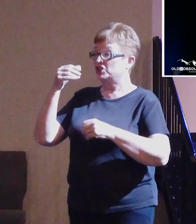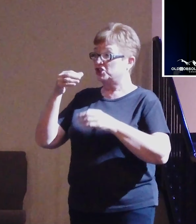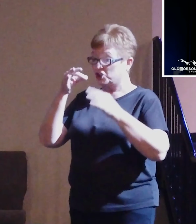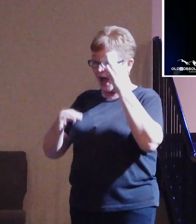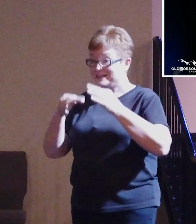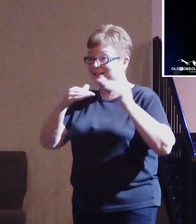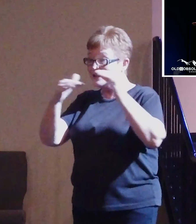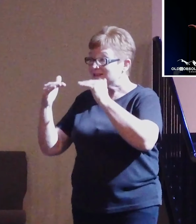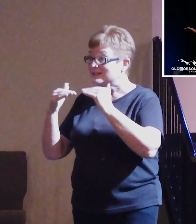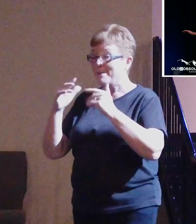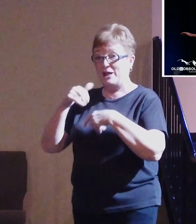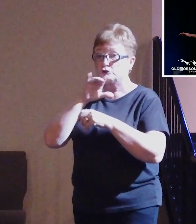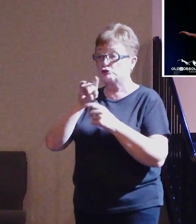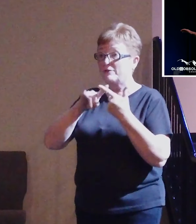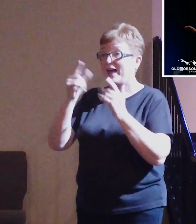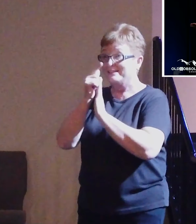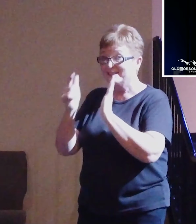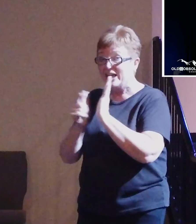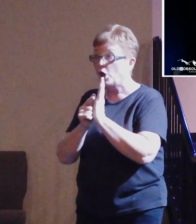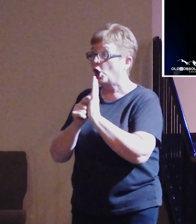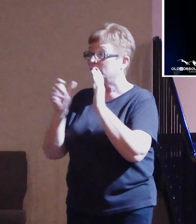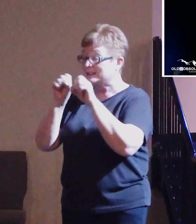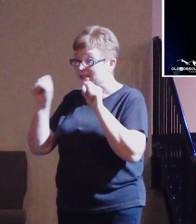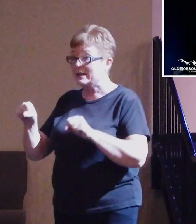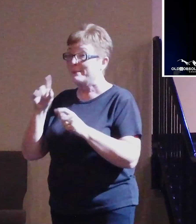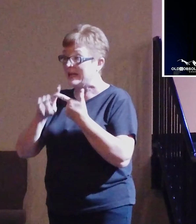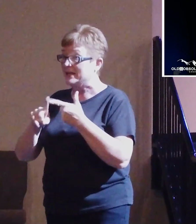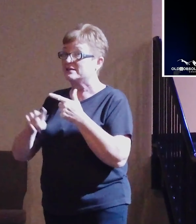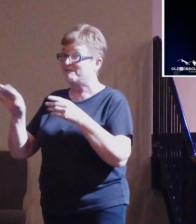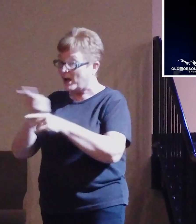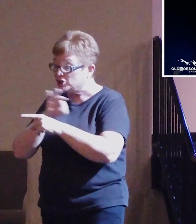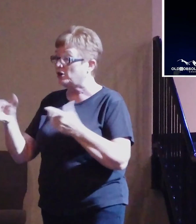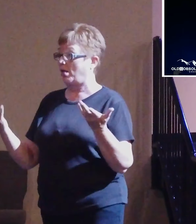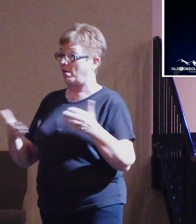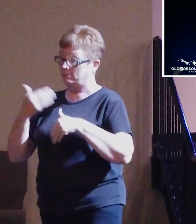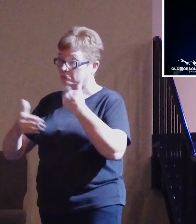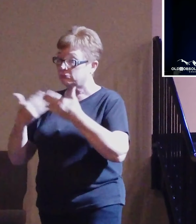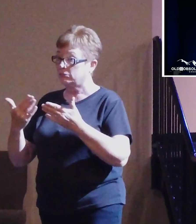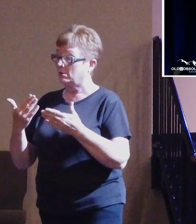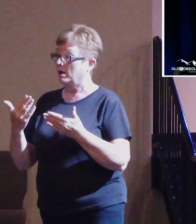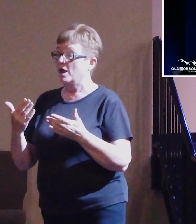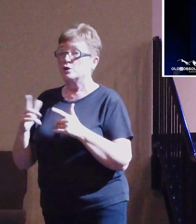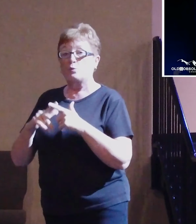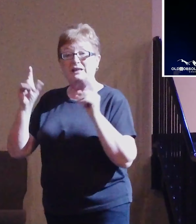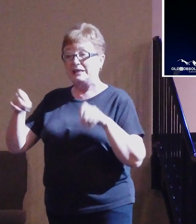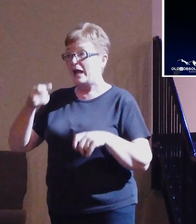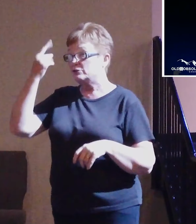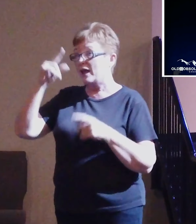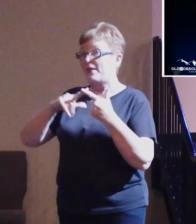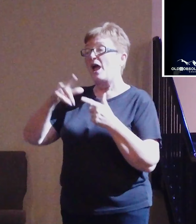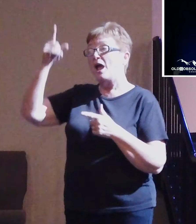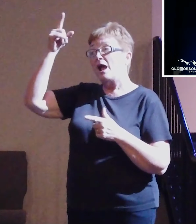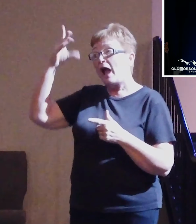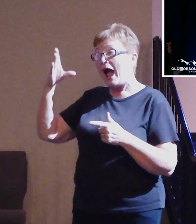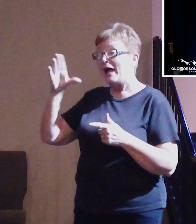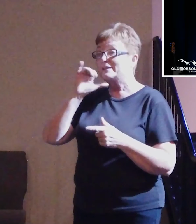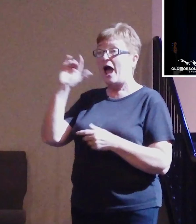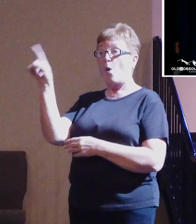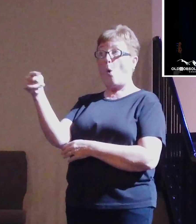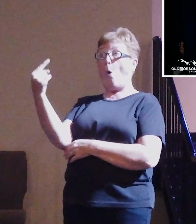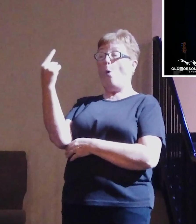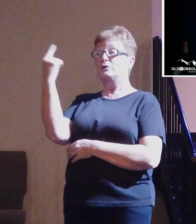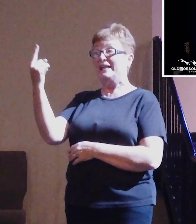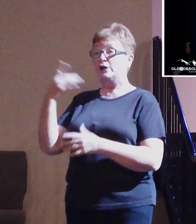court system is functional. So what do we need to understand about this? We need to understand that God is not just concerned about spiritual